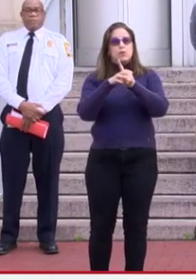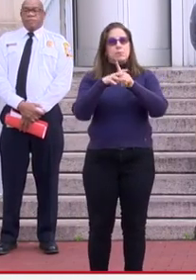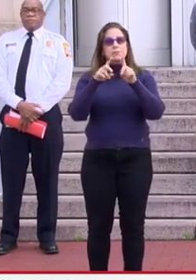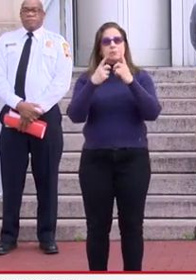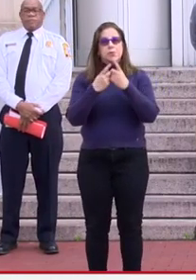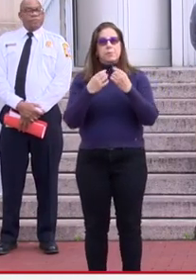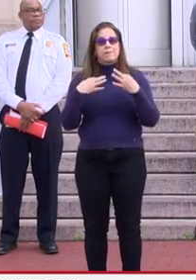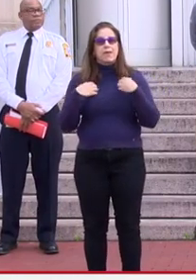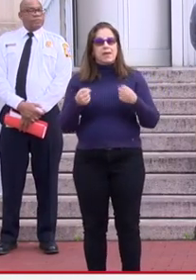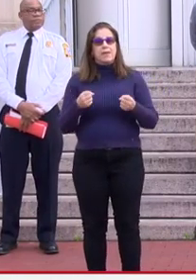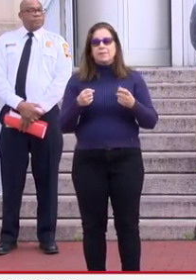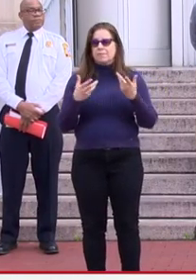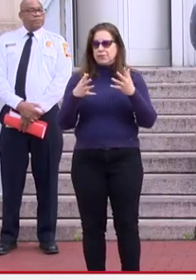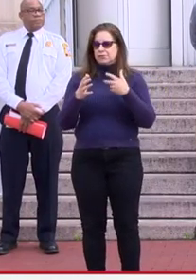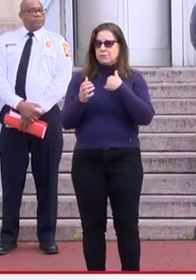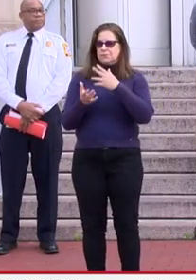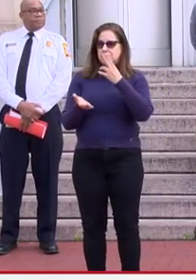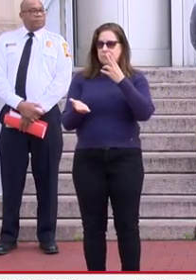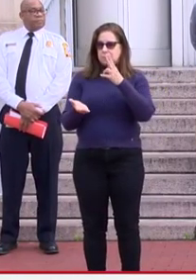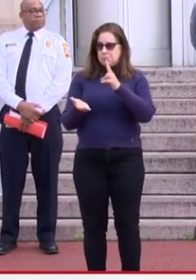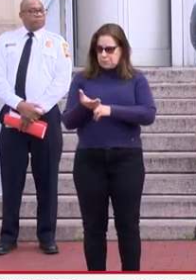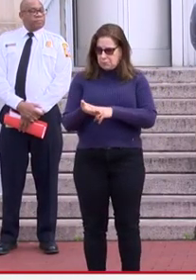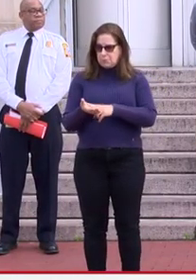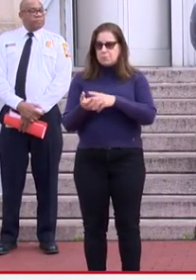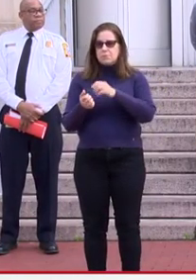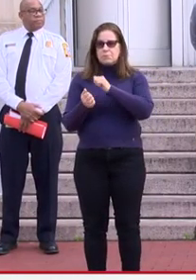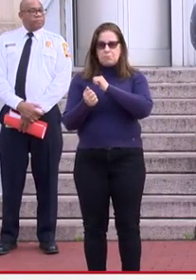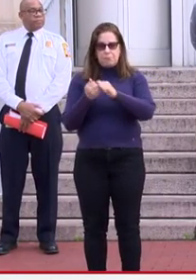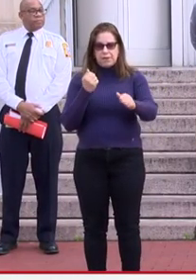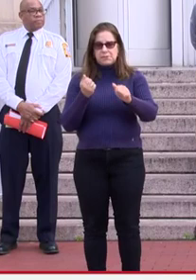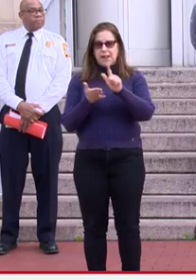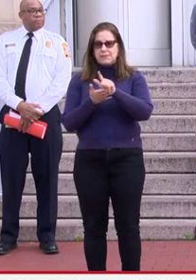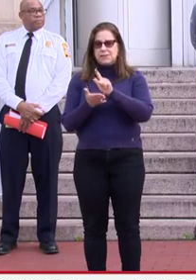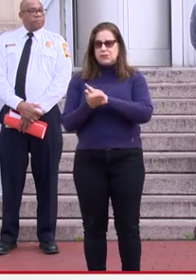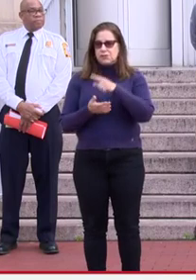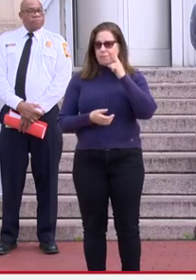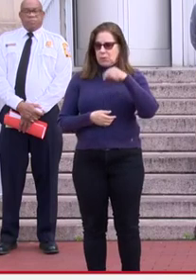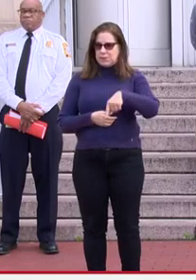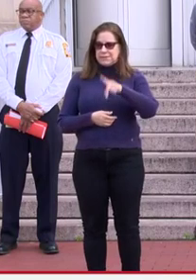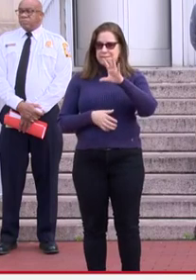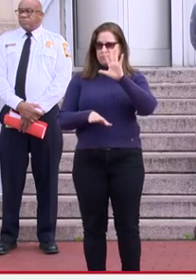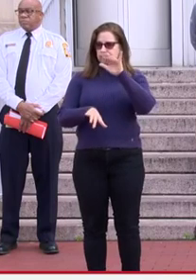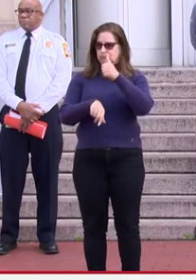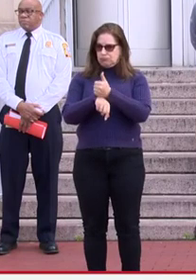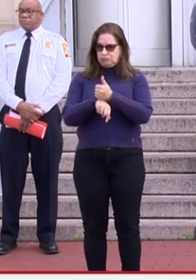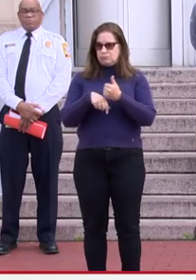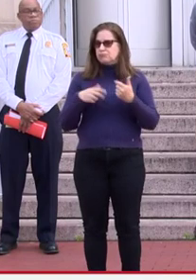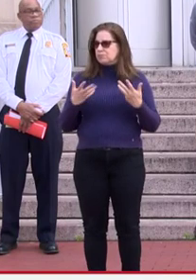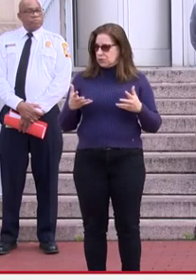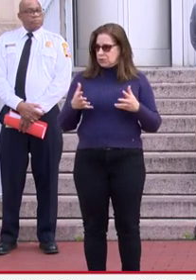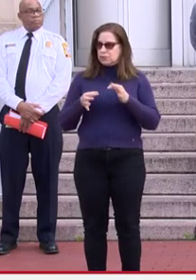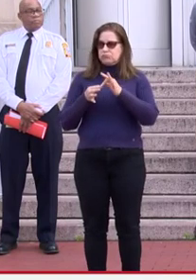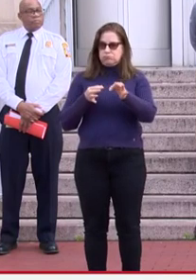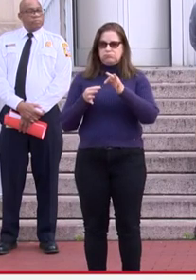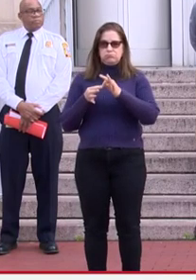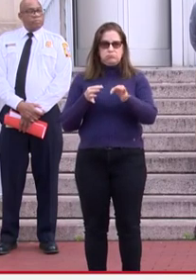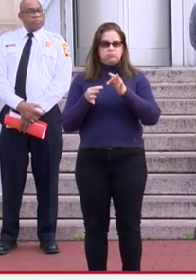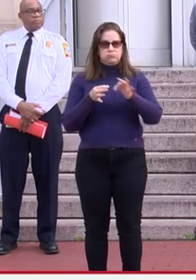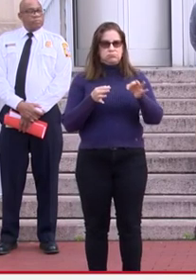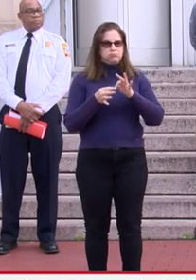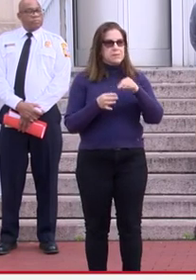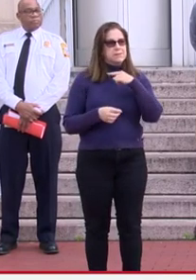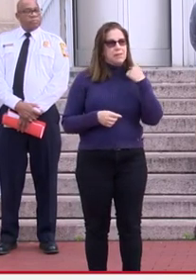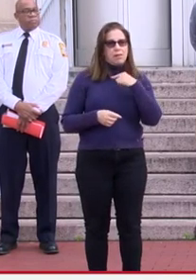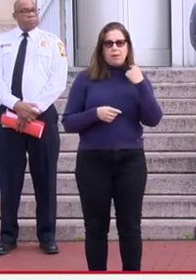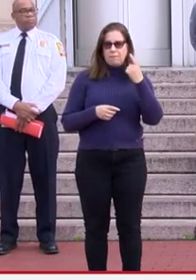it that evening that they voted on it, is in effect now. Now, I do understand that many people are